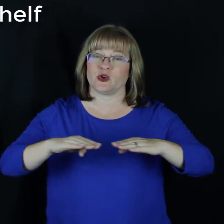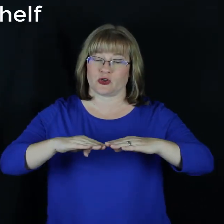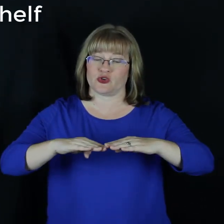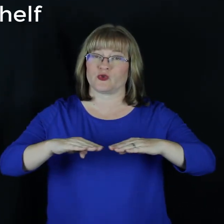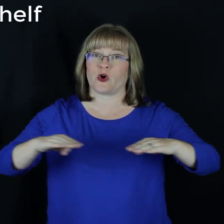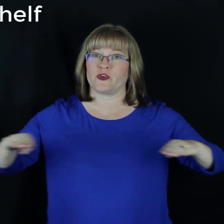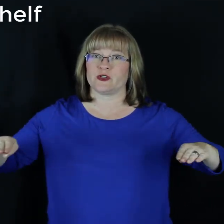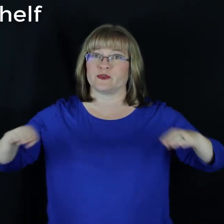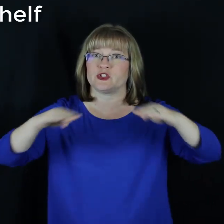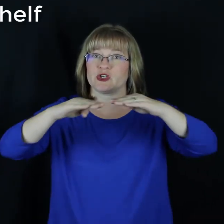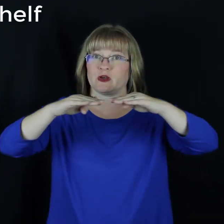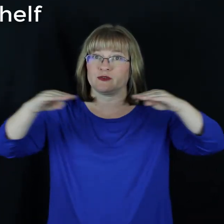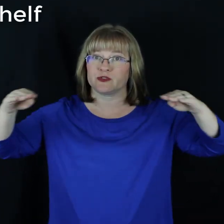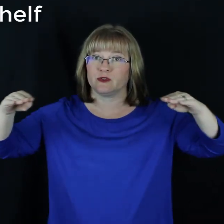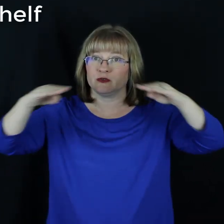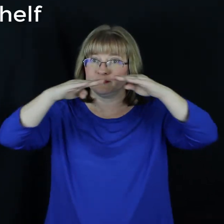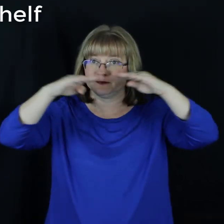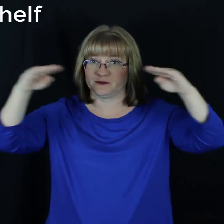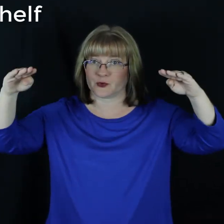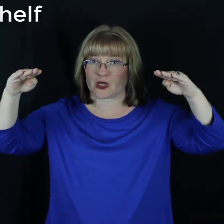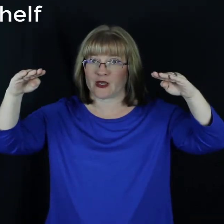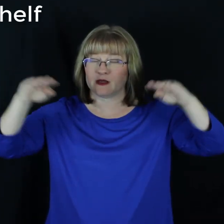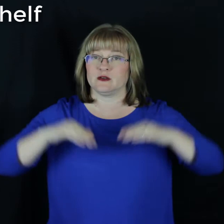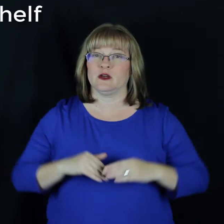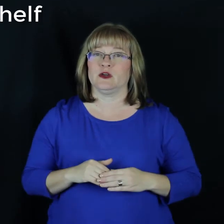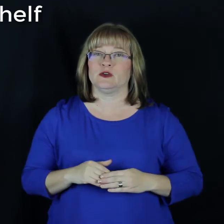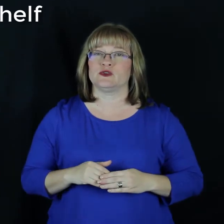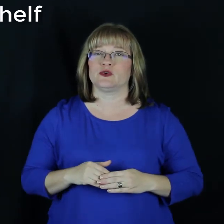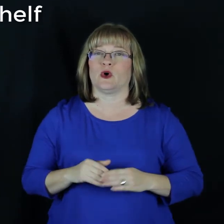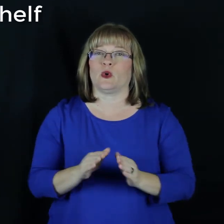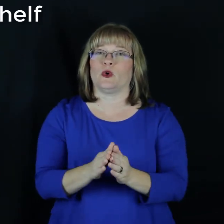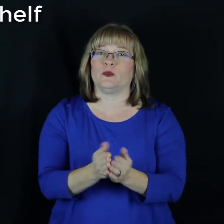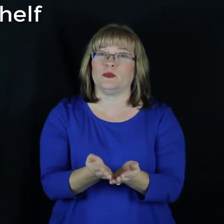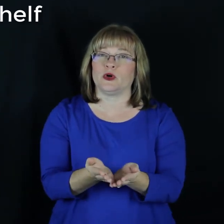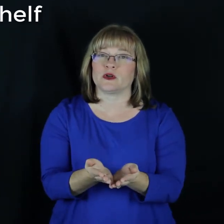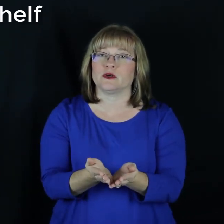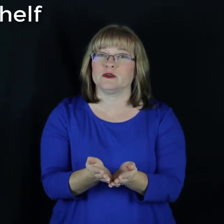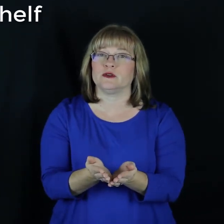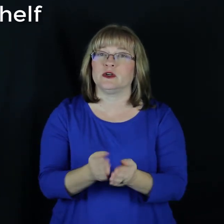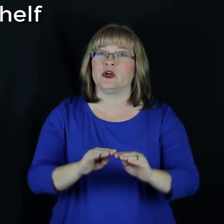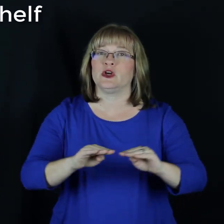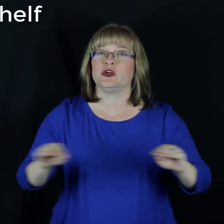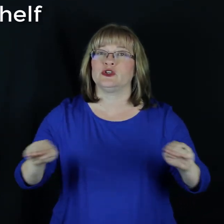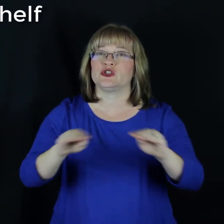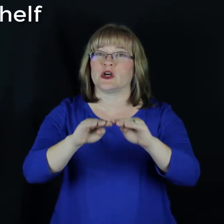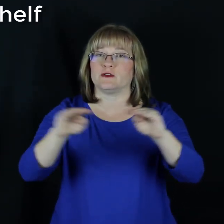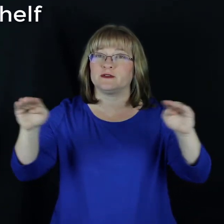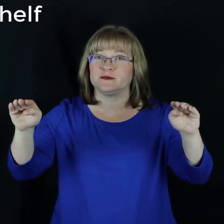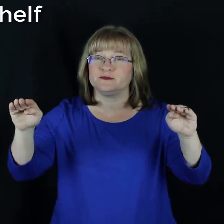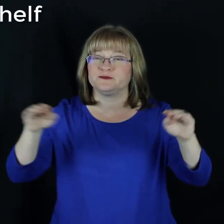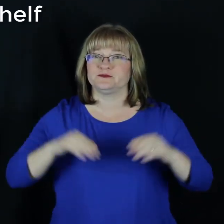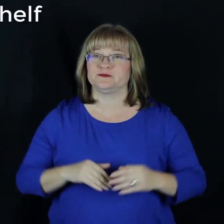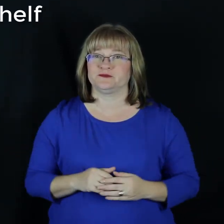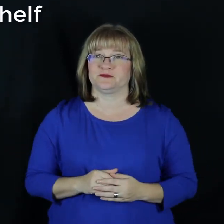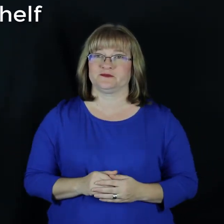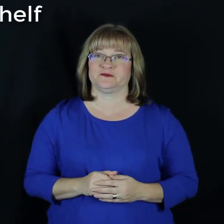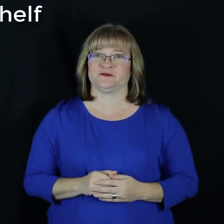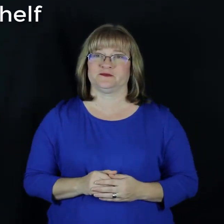going to draw the different shelves, okay? So book, shelf.